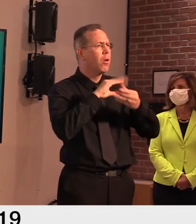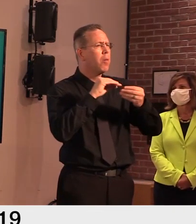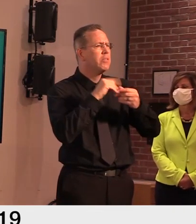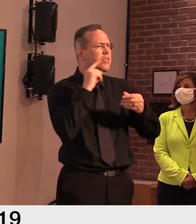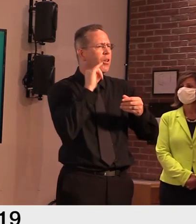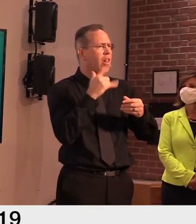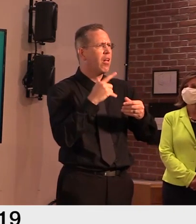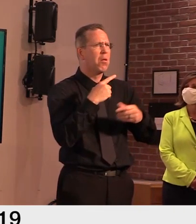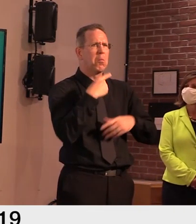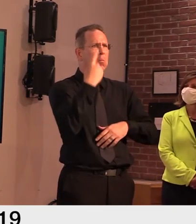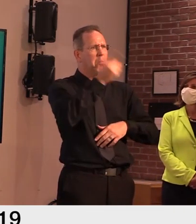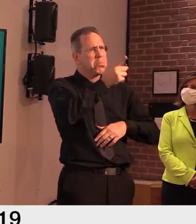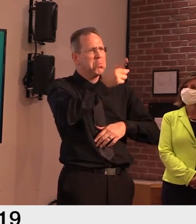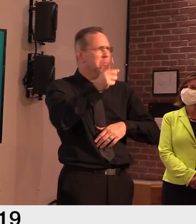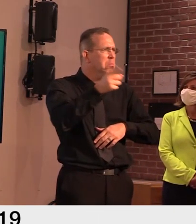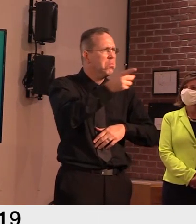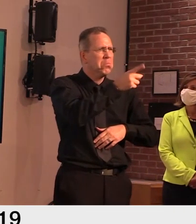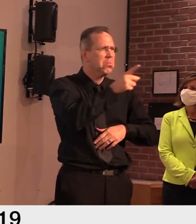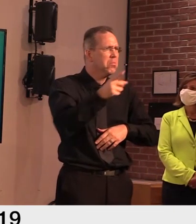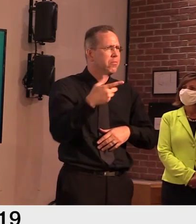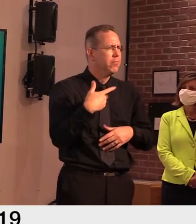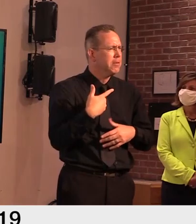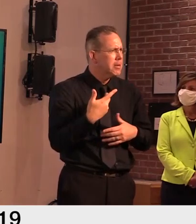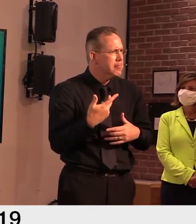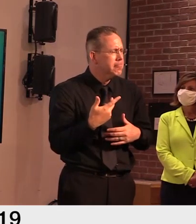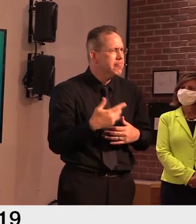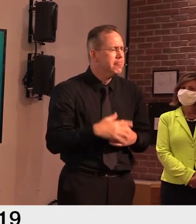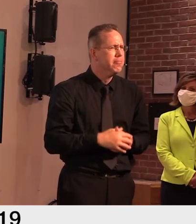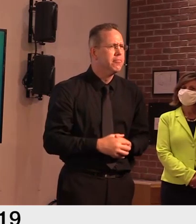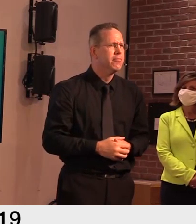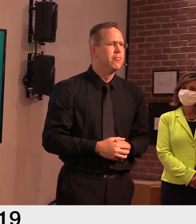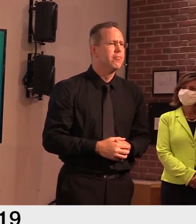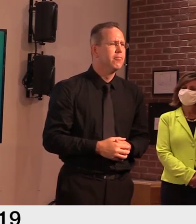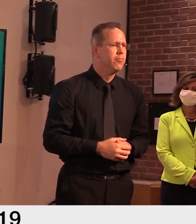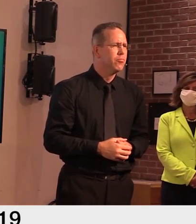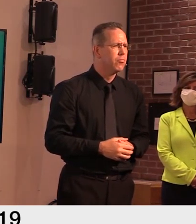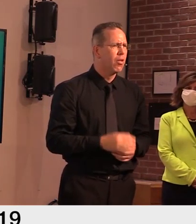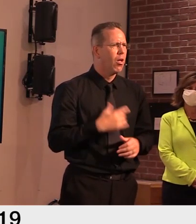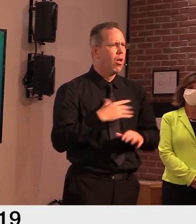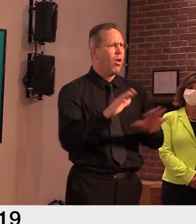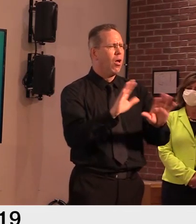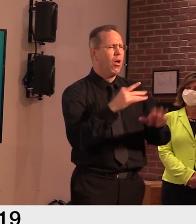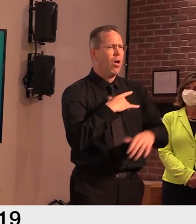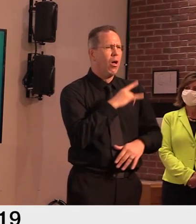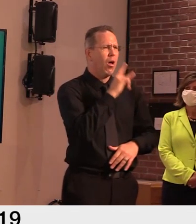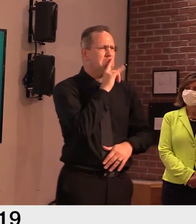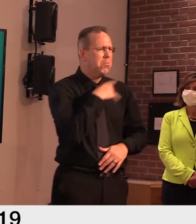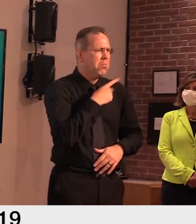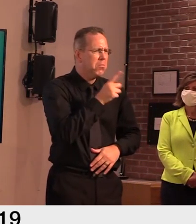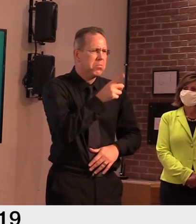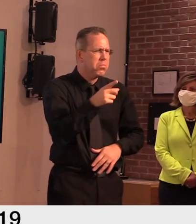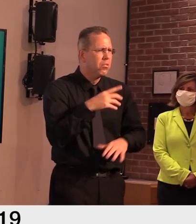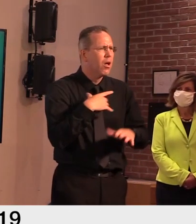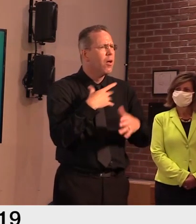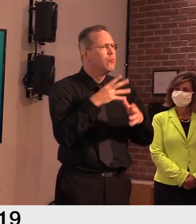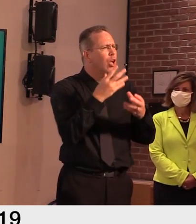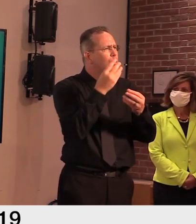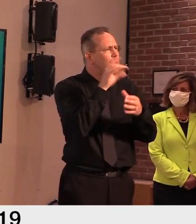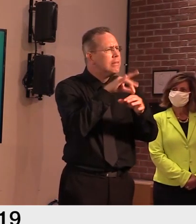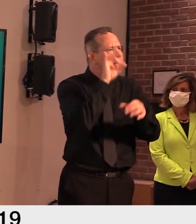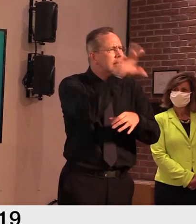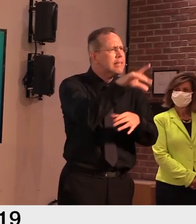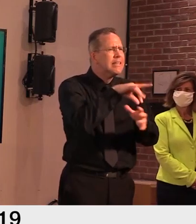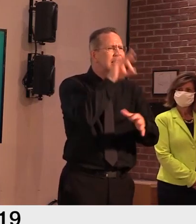of us in the trades, like I was the tool and die maker, aren't you worried that a lot of this seems to come off as scolding